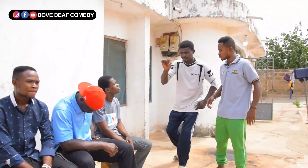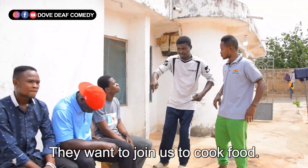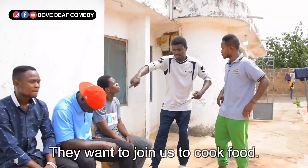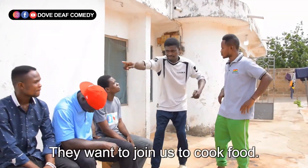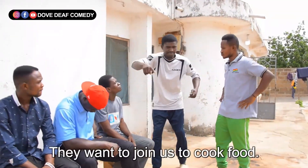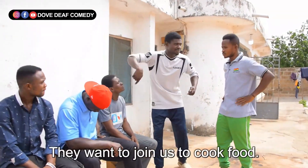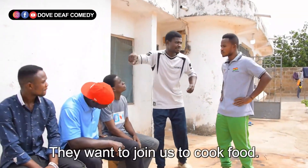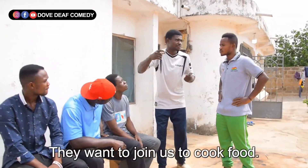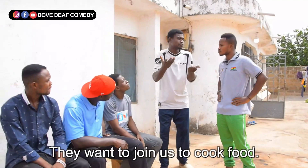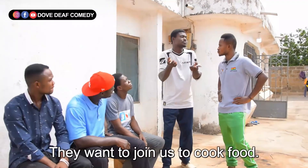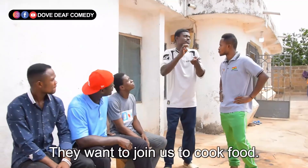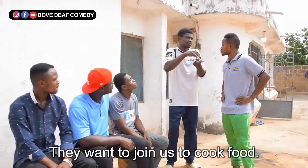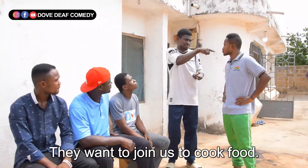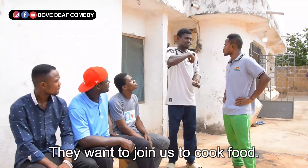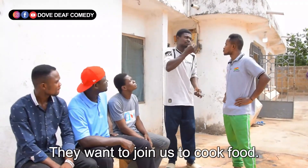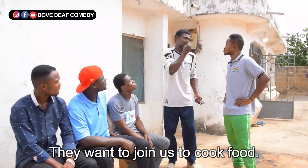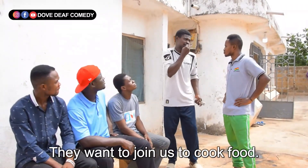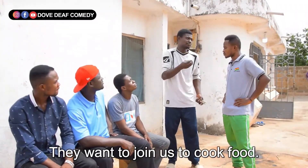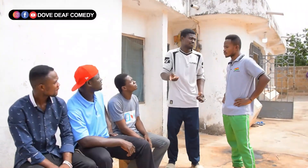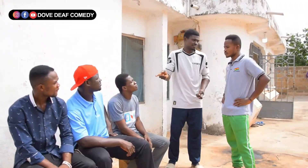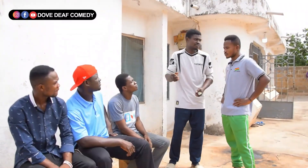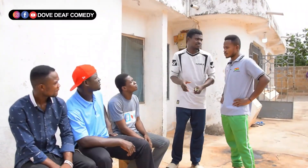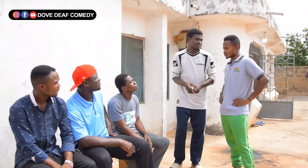They want to join us to cook food.